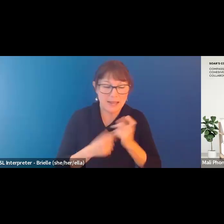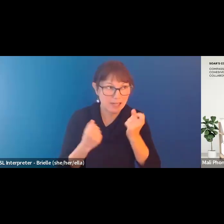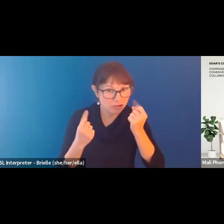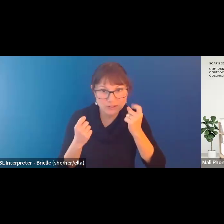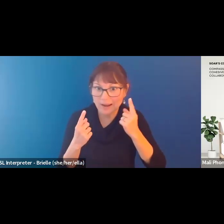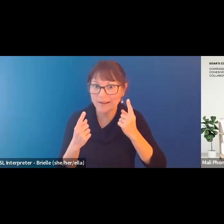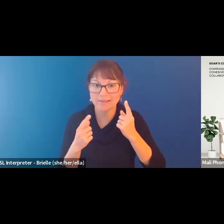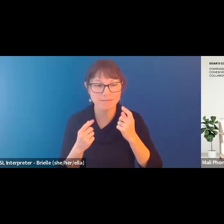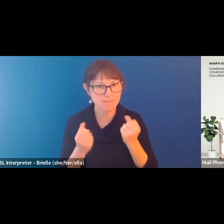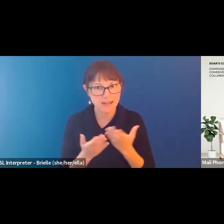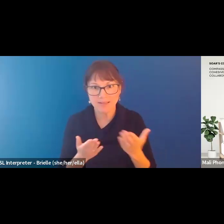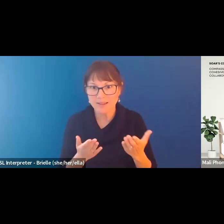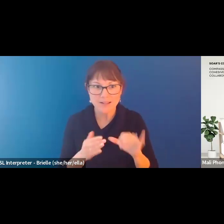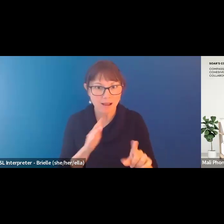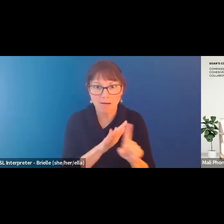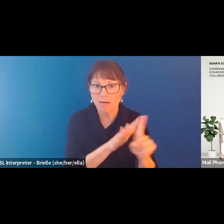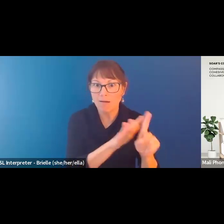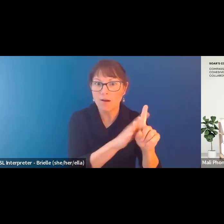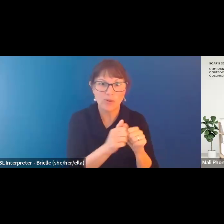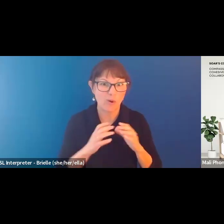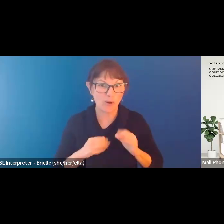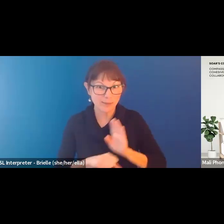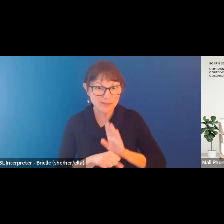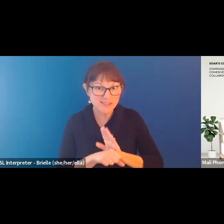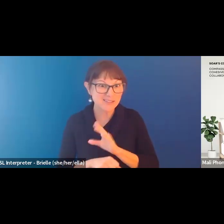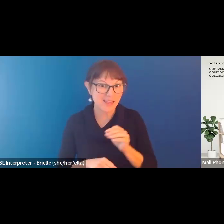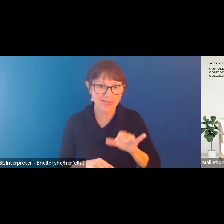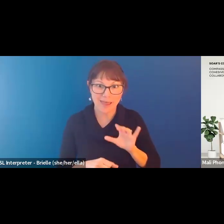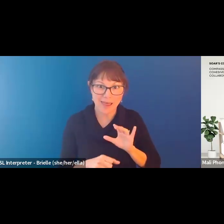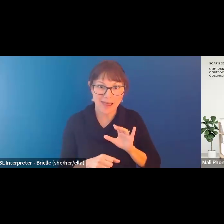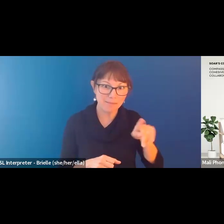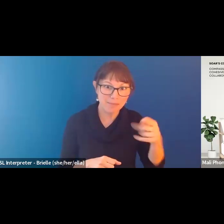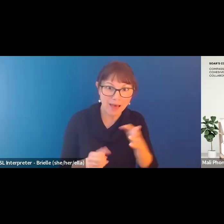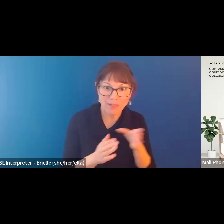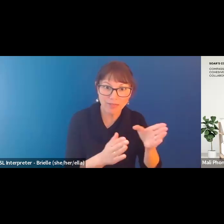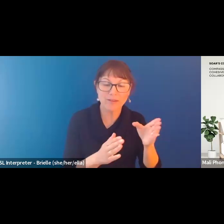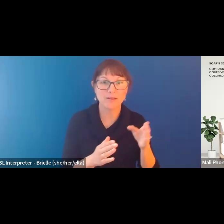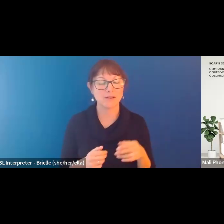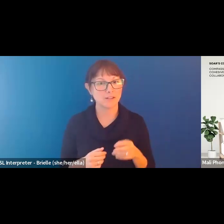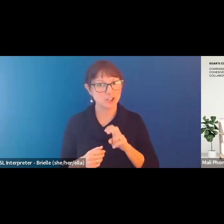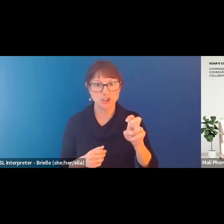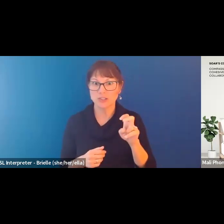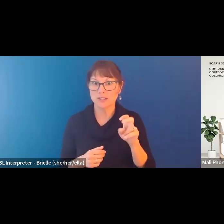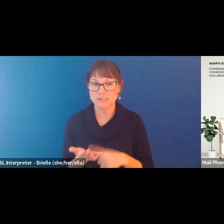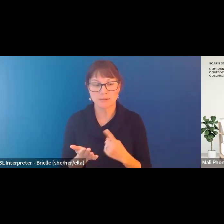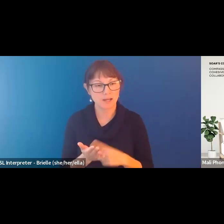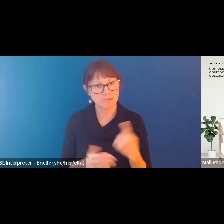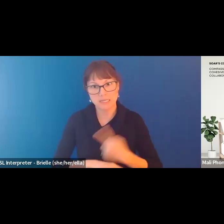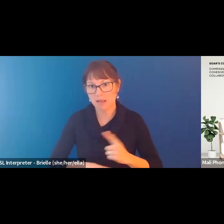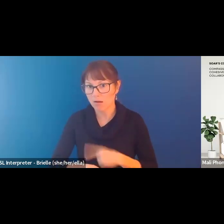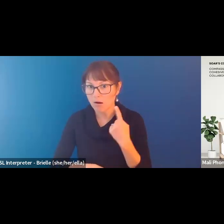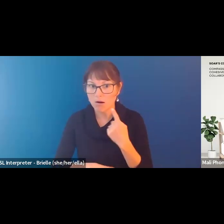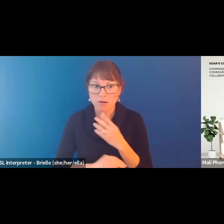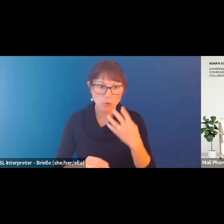turns that come with entrepreneurship and its path. It's a journey filled with long days, sleepless nights,